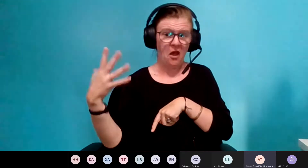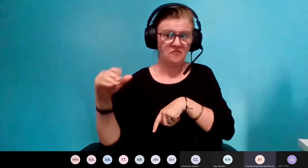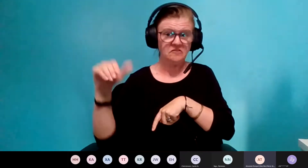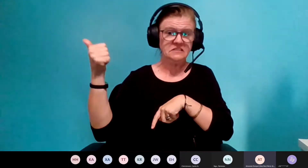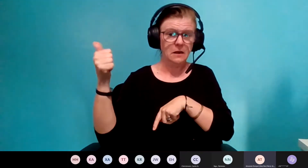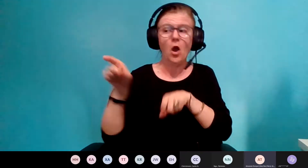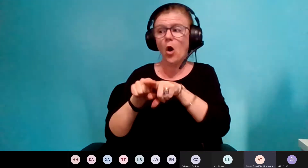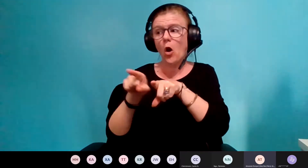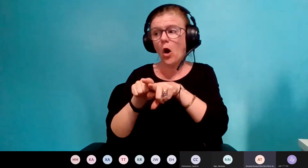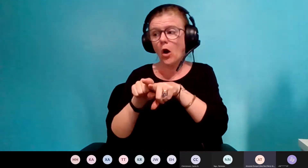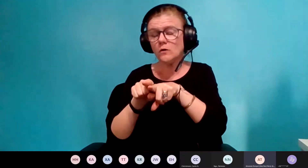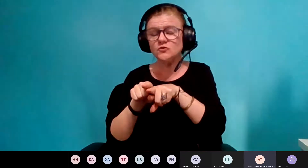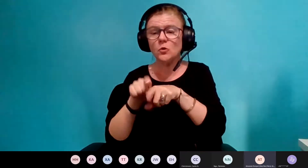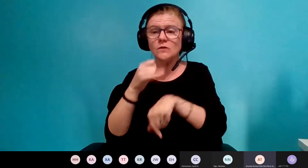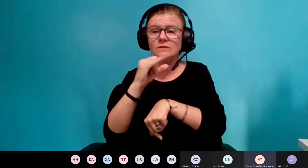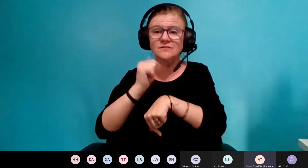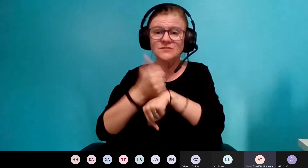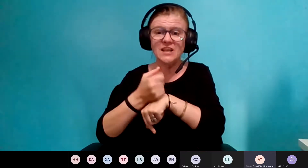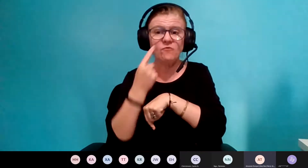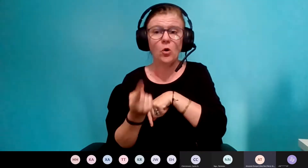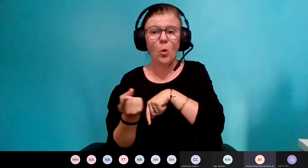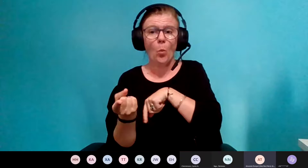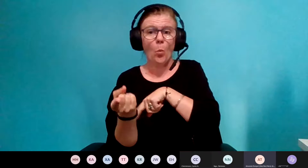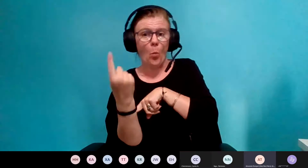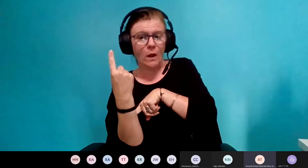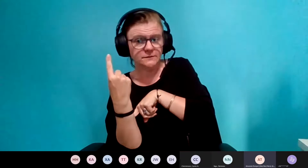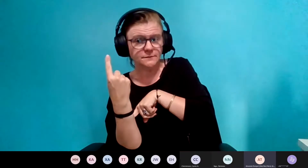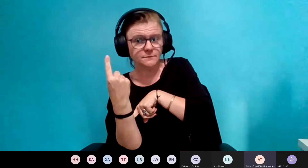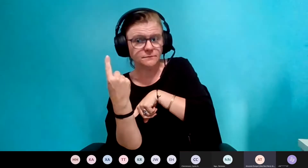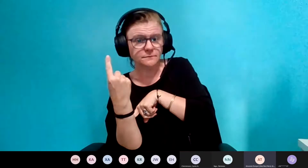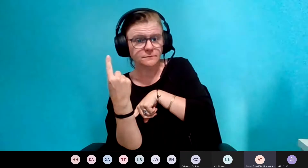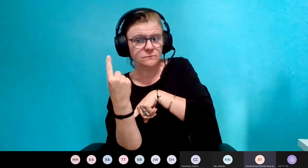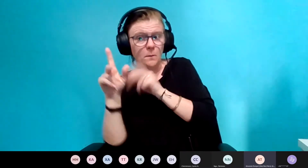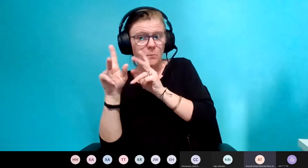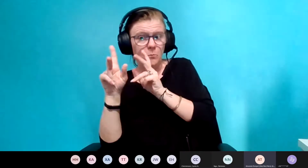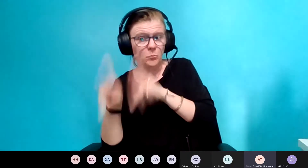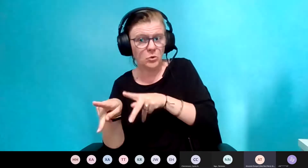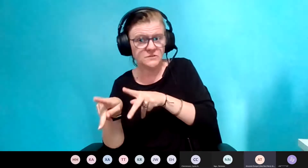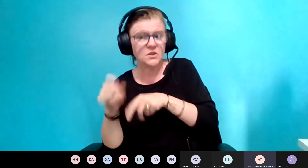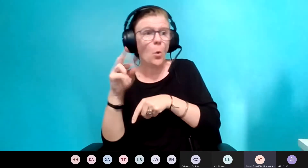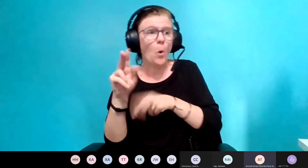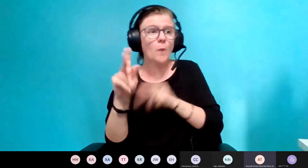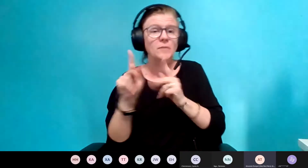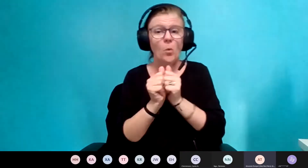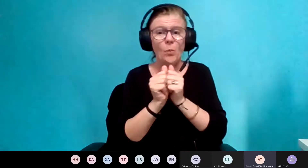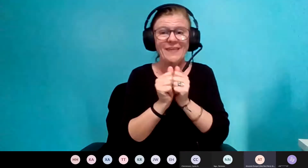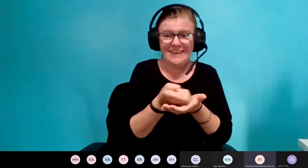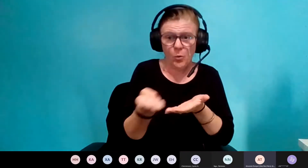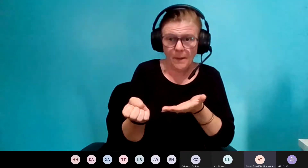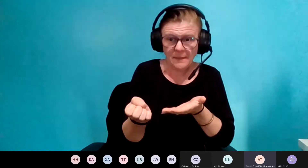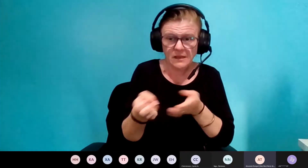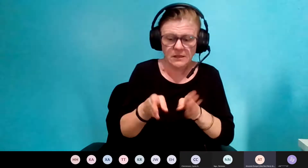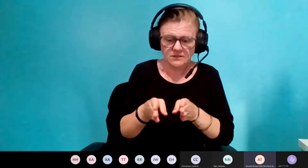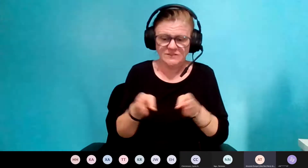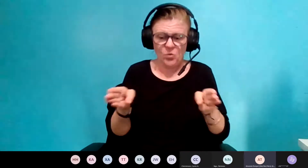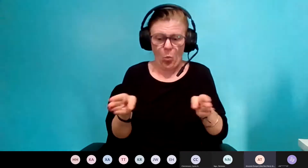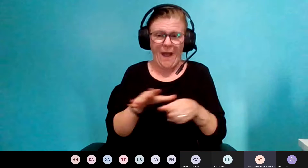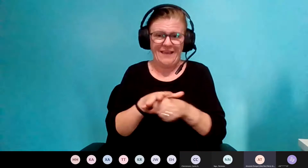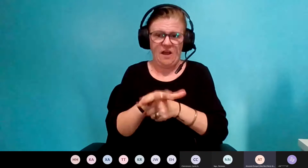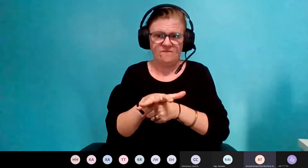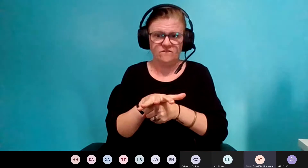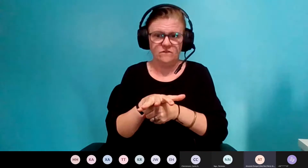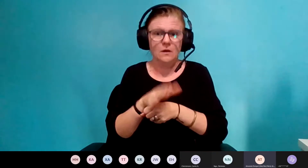that treatment, whether it's for one or individuals with adaptive equipment, so that it's wide enough to get through. Because often when we